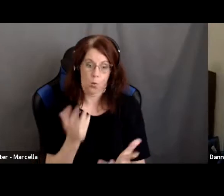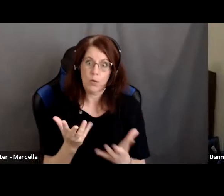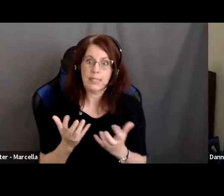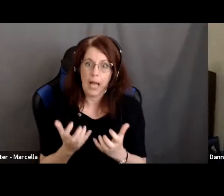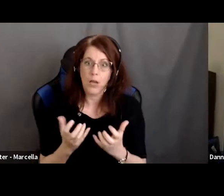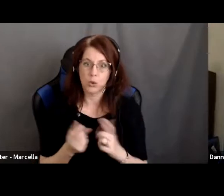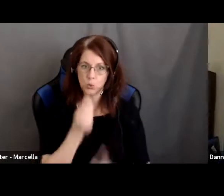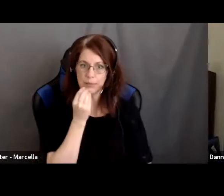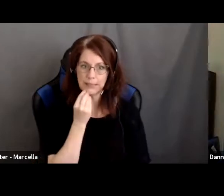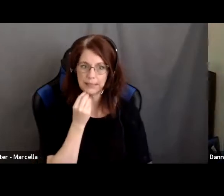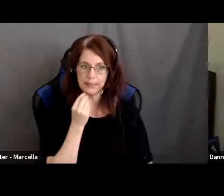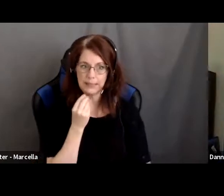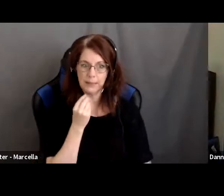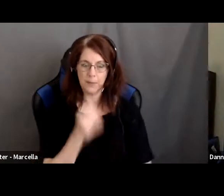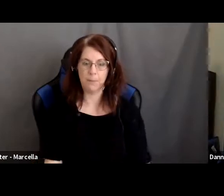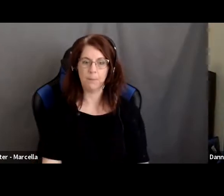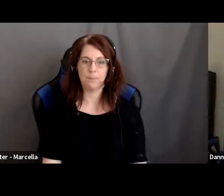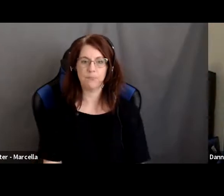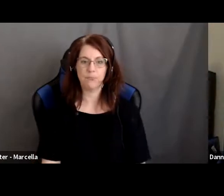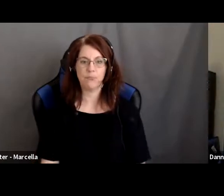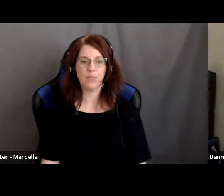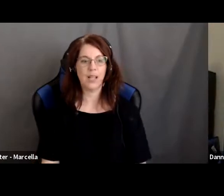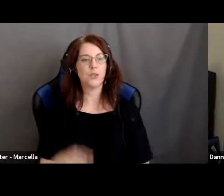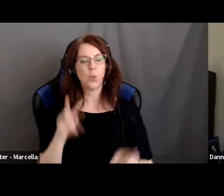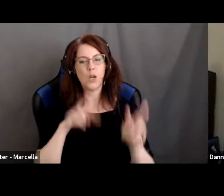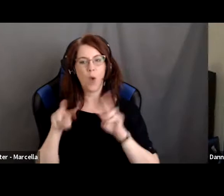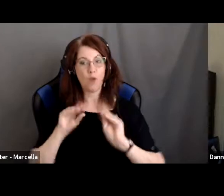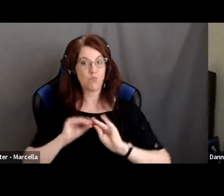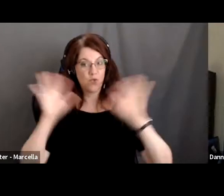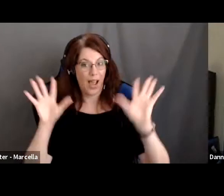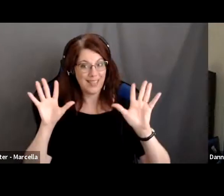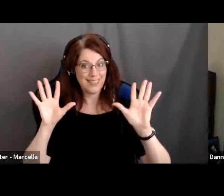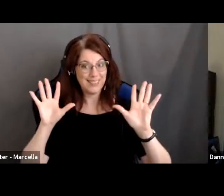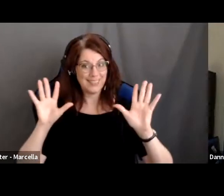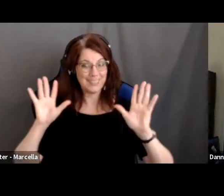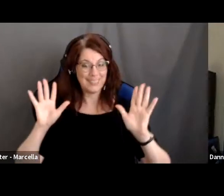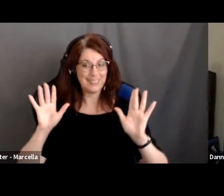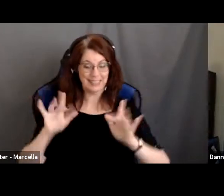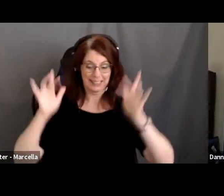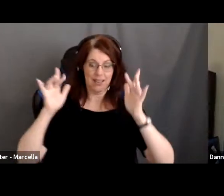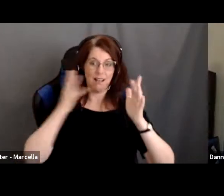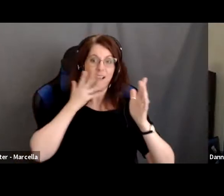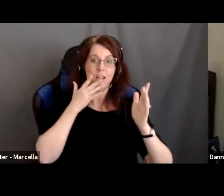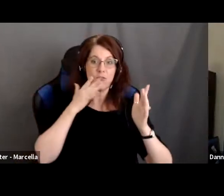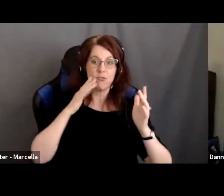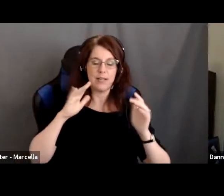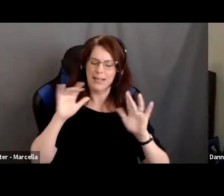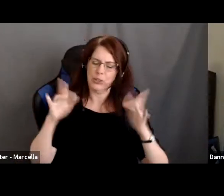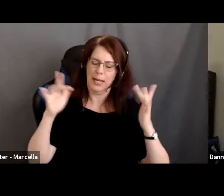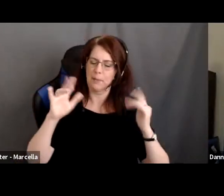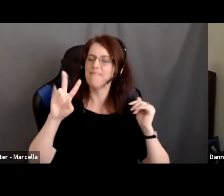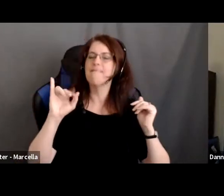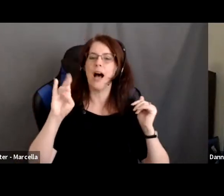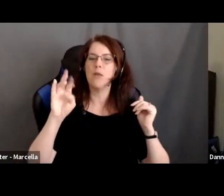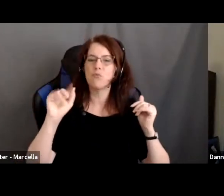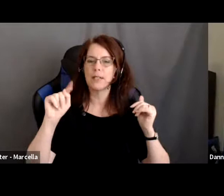eat. So when we look at dinnerware solutions, brighter, vibrant colors tend to